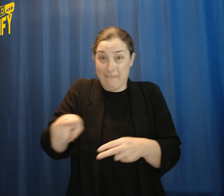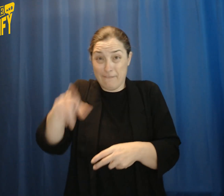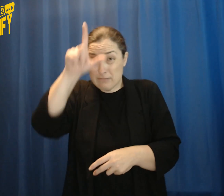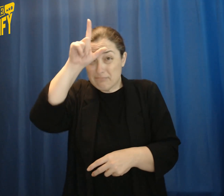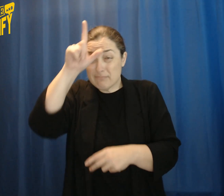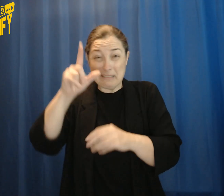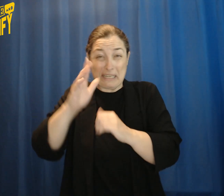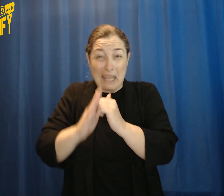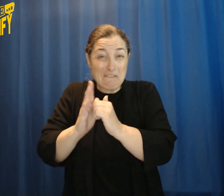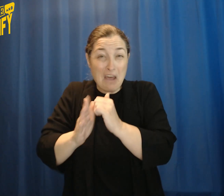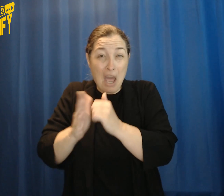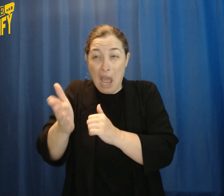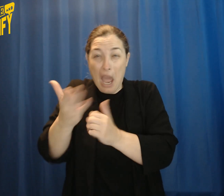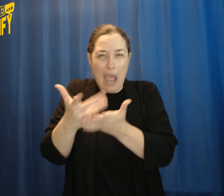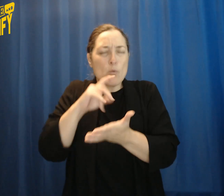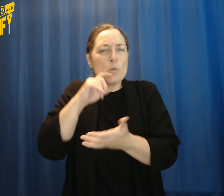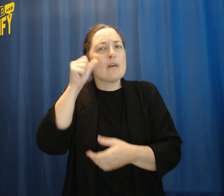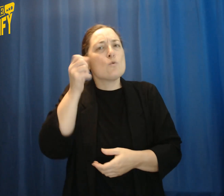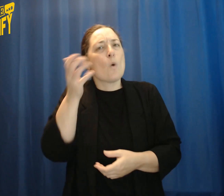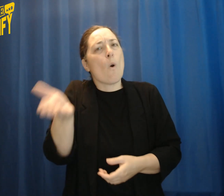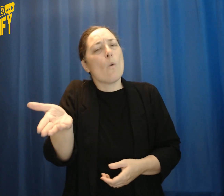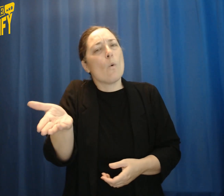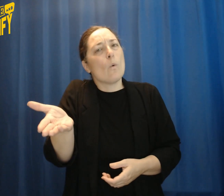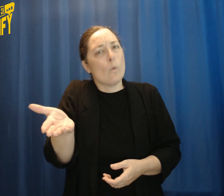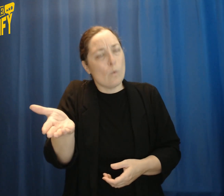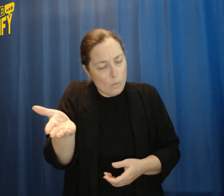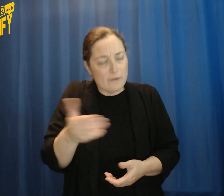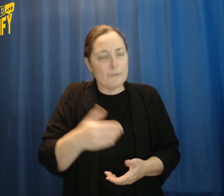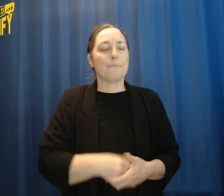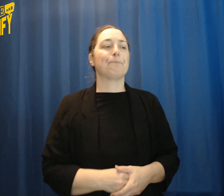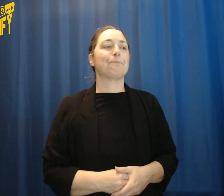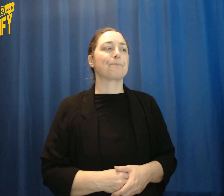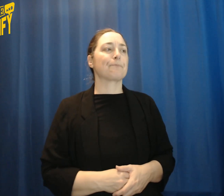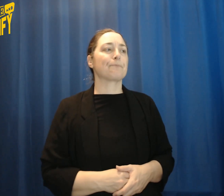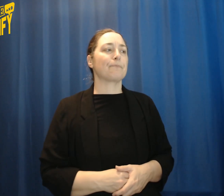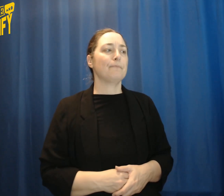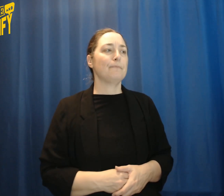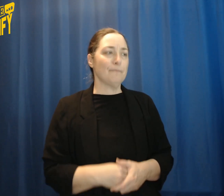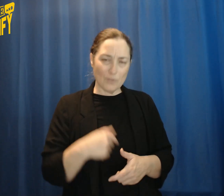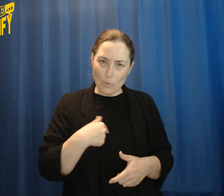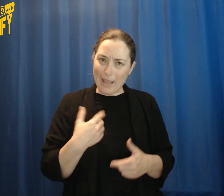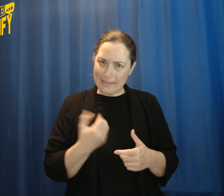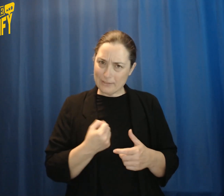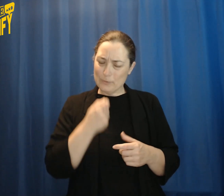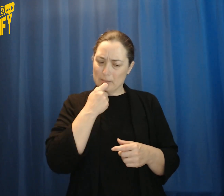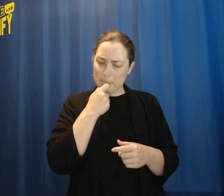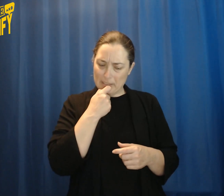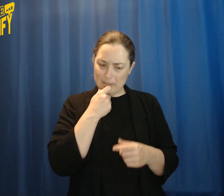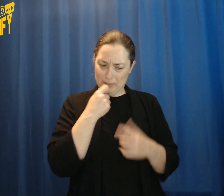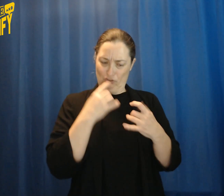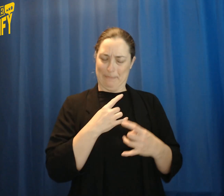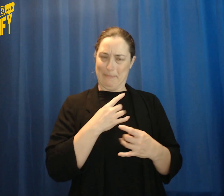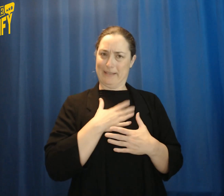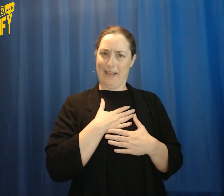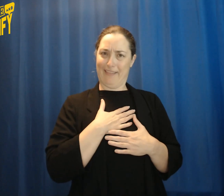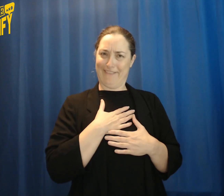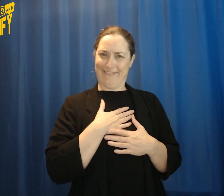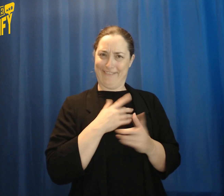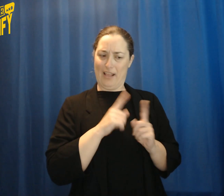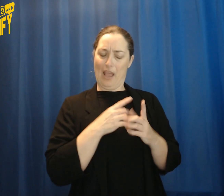experience to know that? So I just had to check in with myself and say, all right, that's good, but this is how we're going to have to do